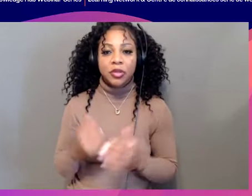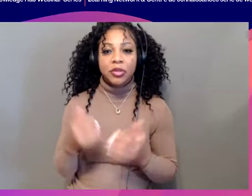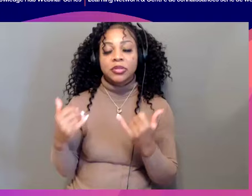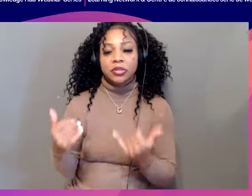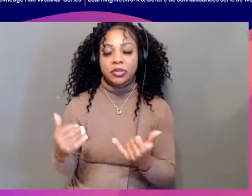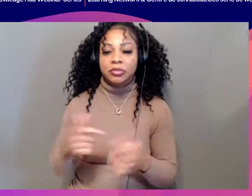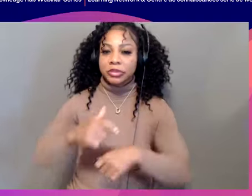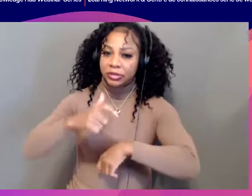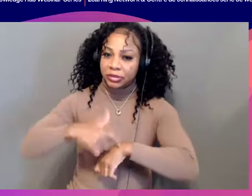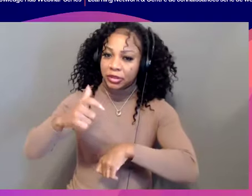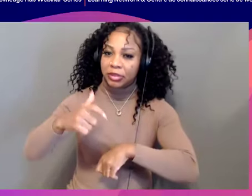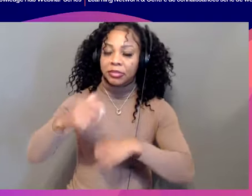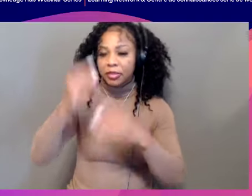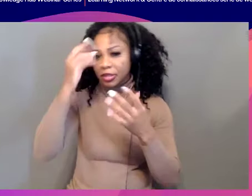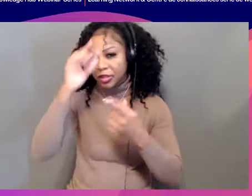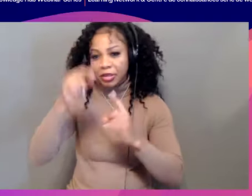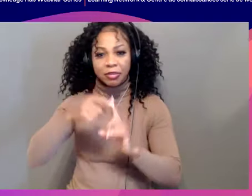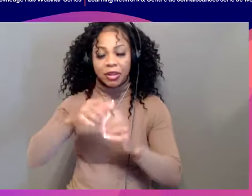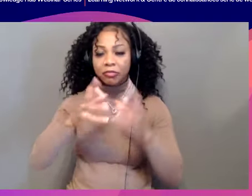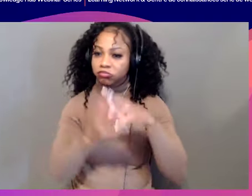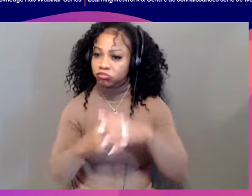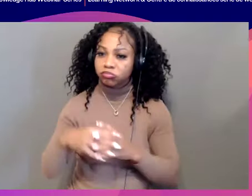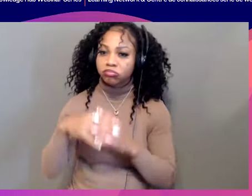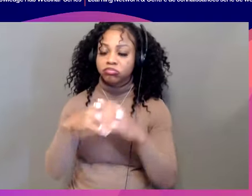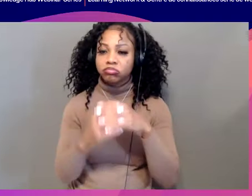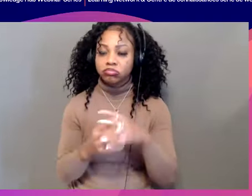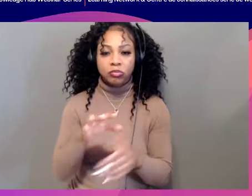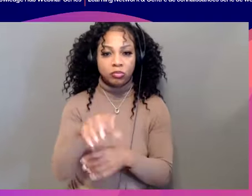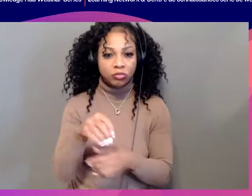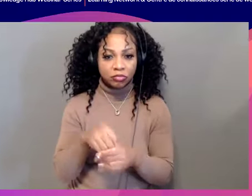thinking about intersectionality, we're thinking about